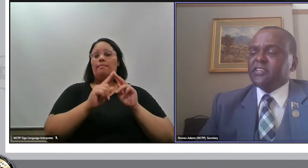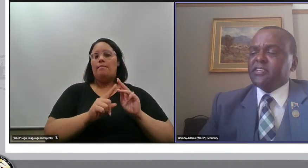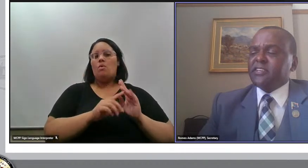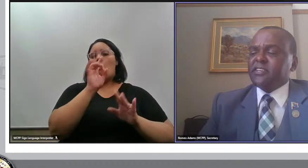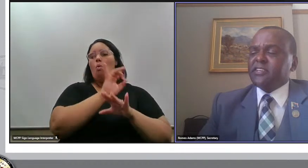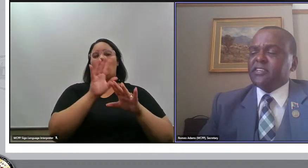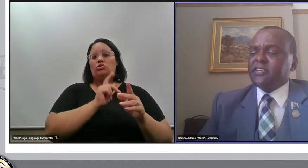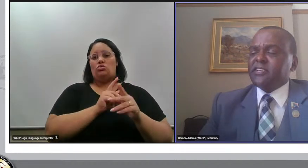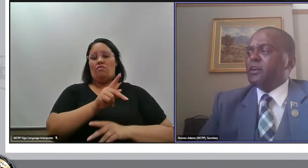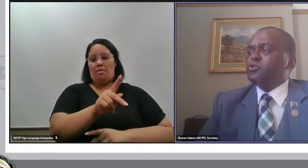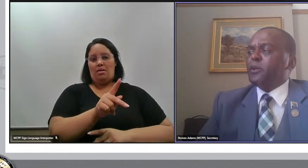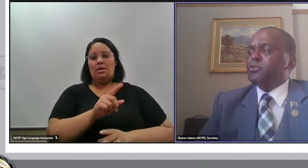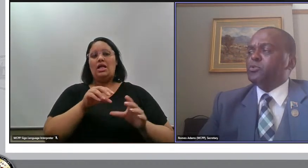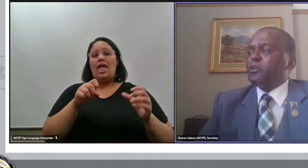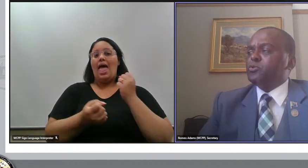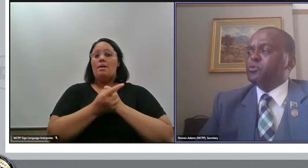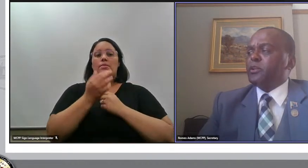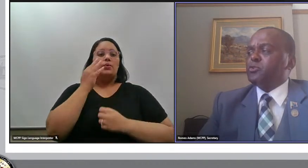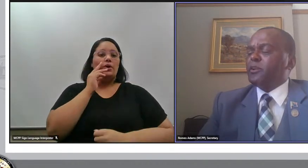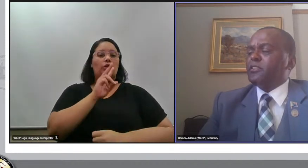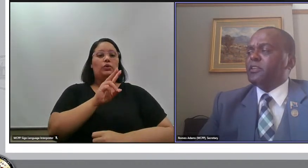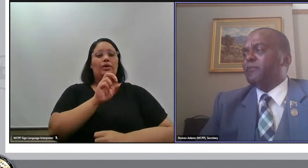only happening in